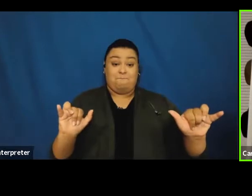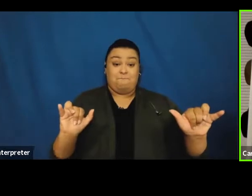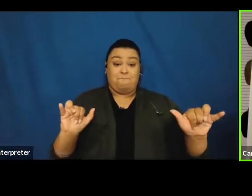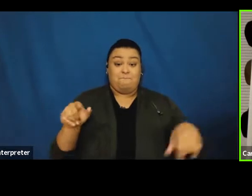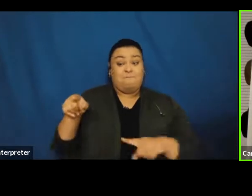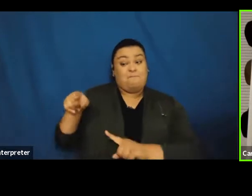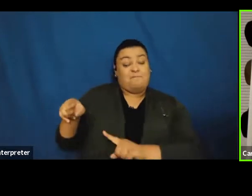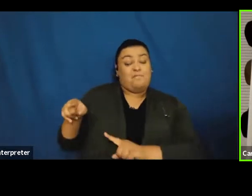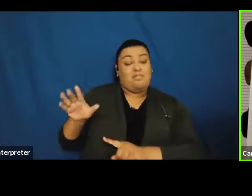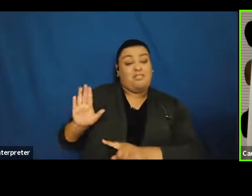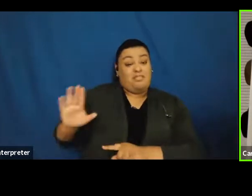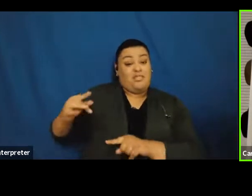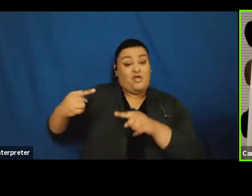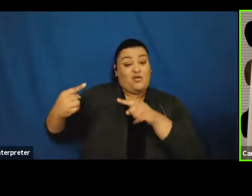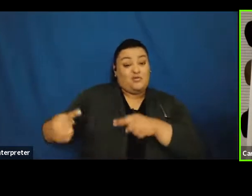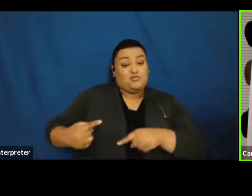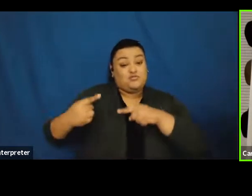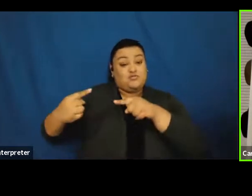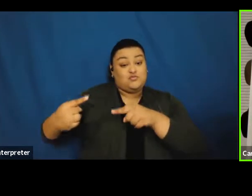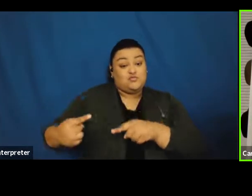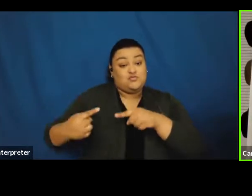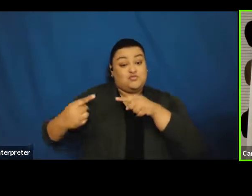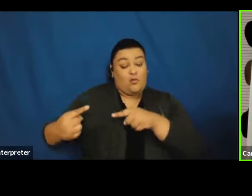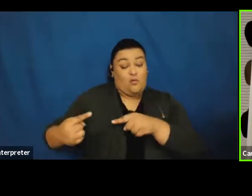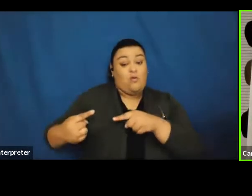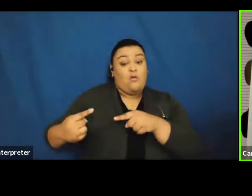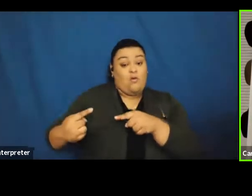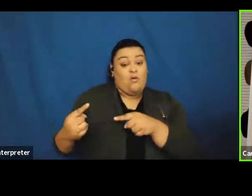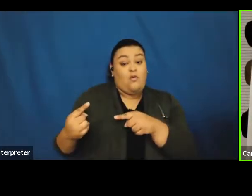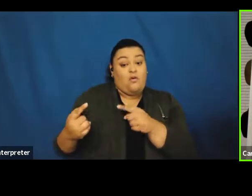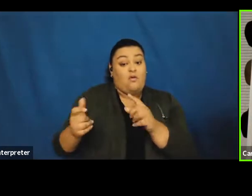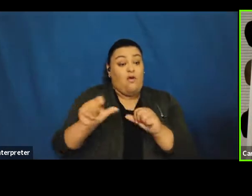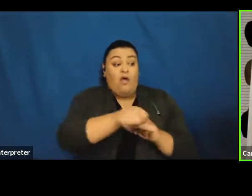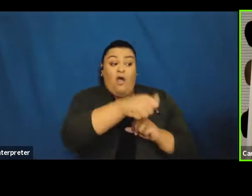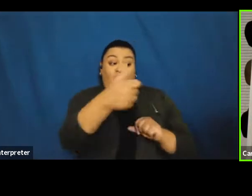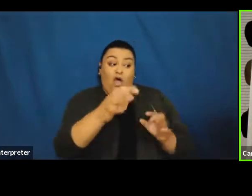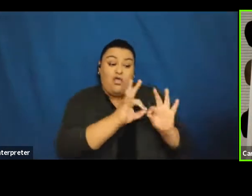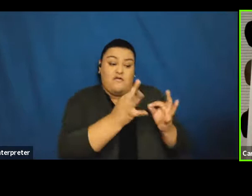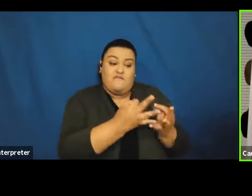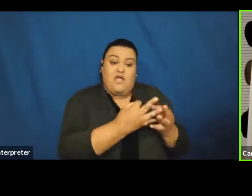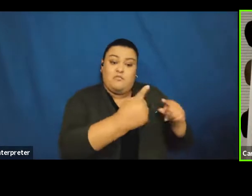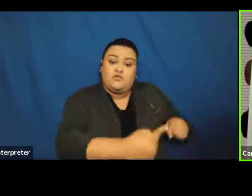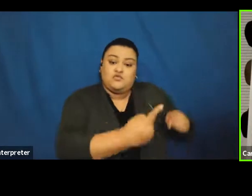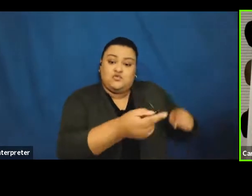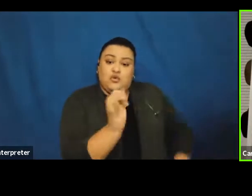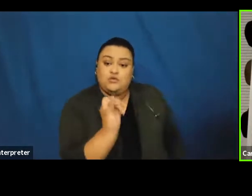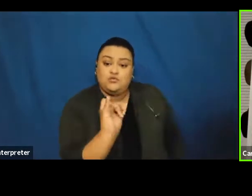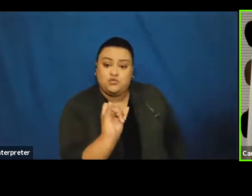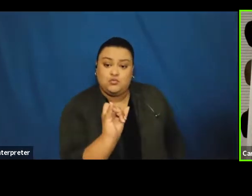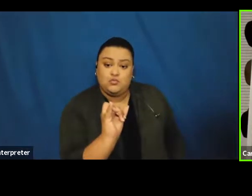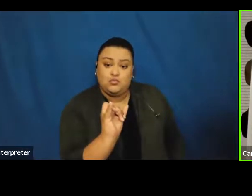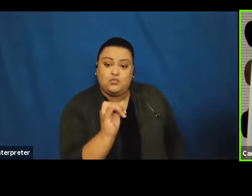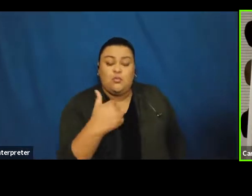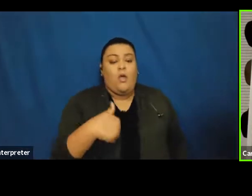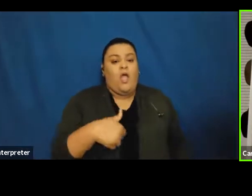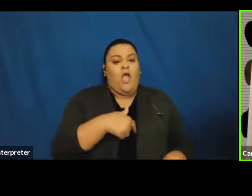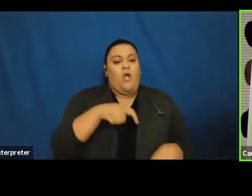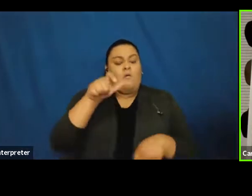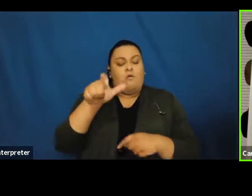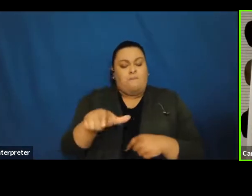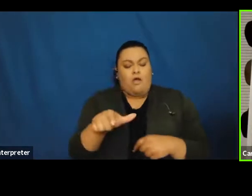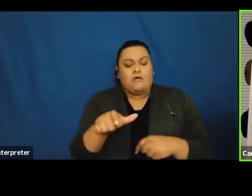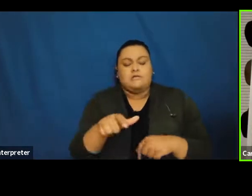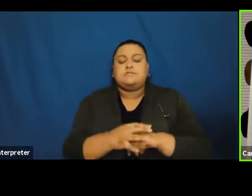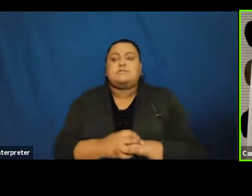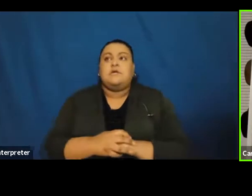is también out there. Other familias are in trouble, and we have to take on a perspective that